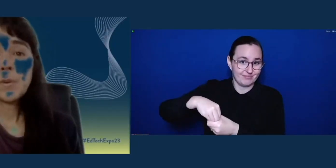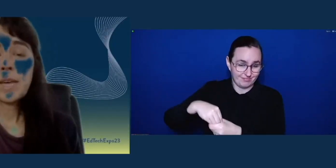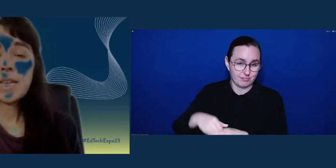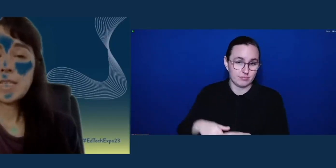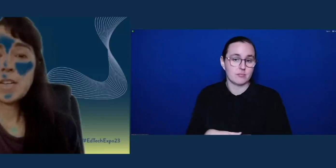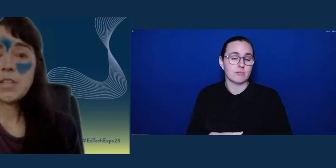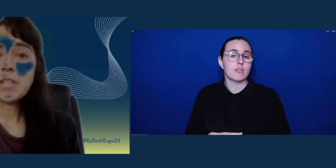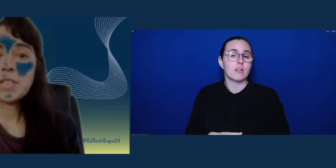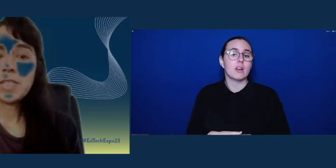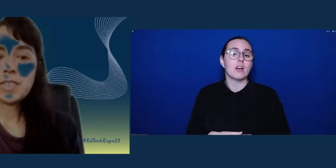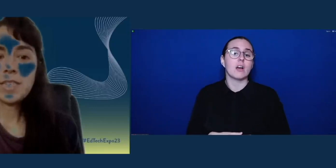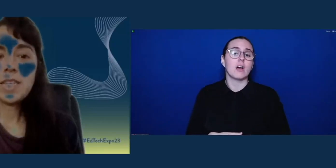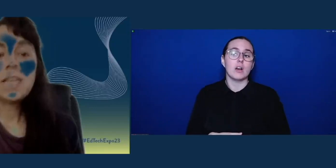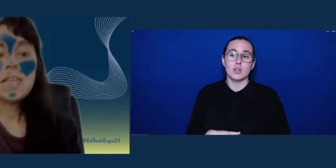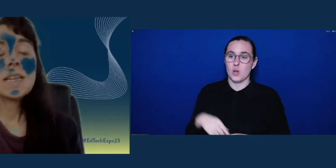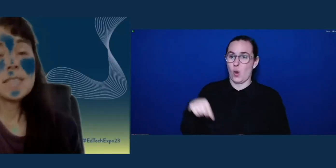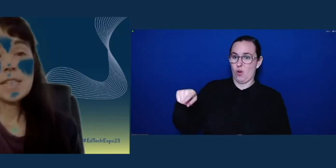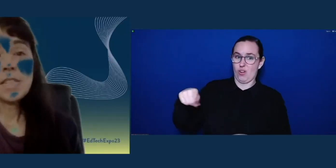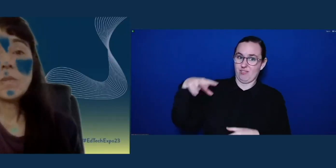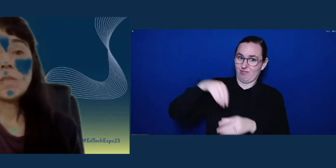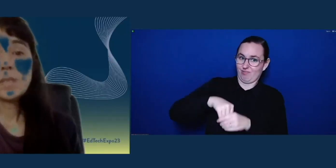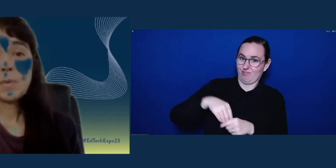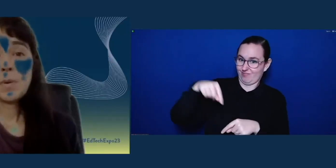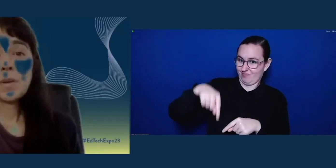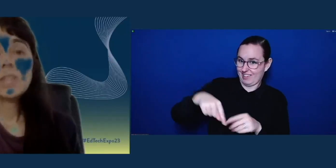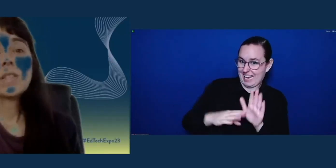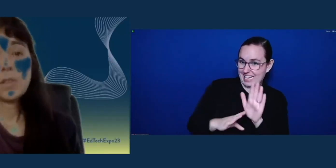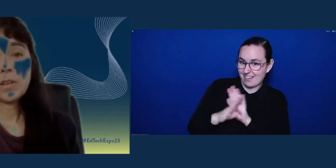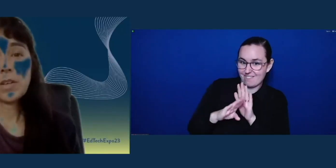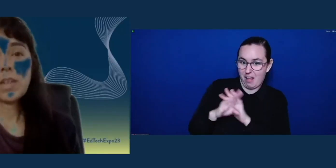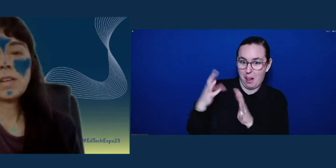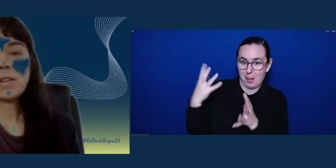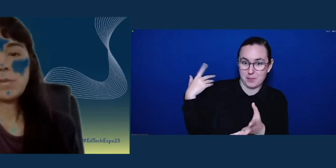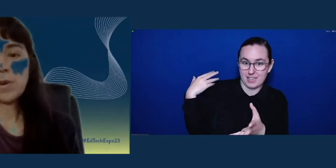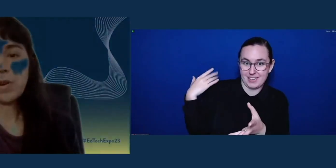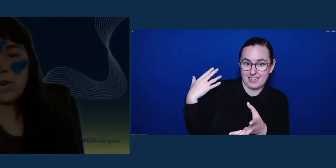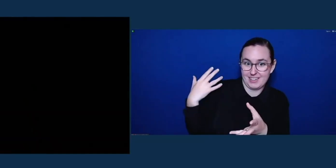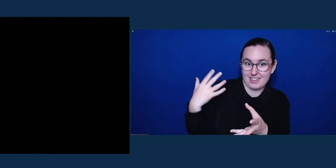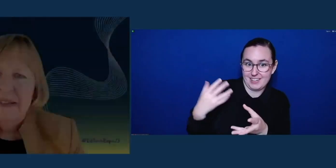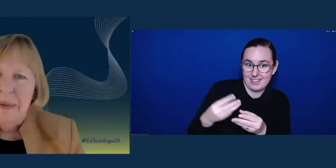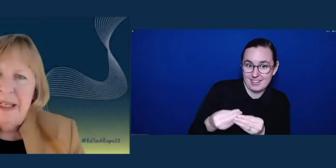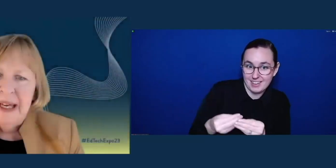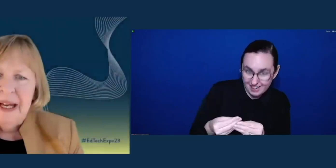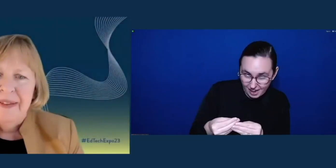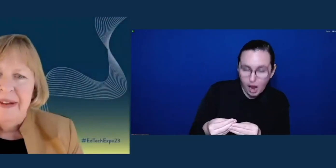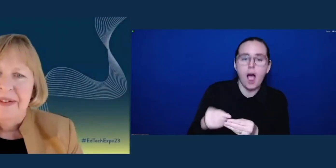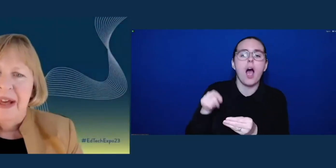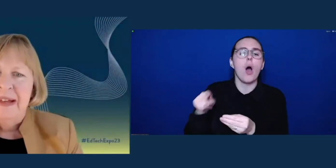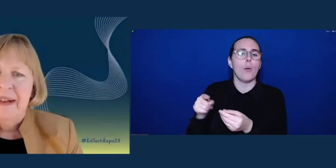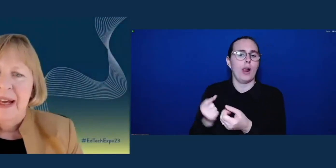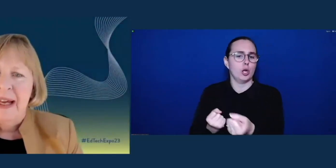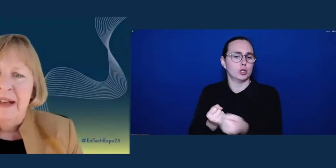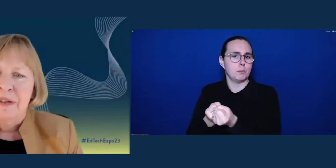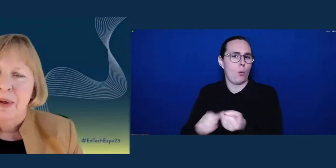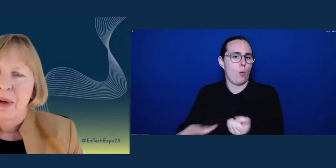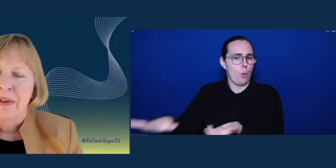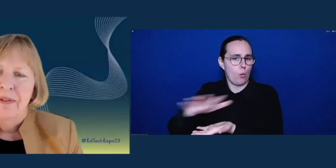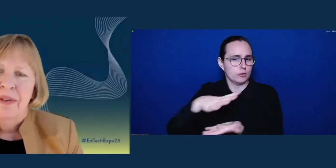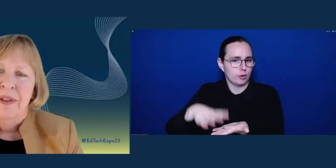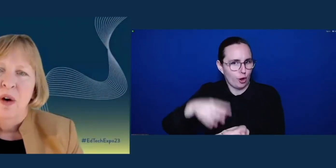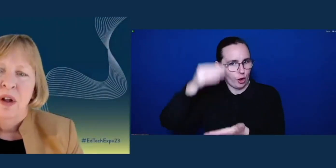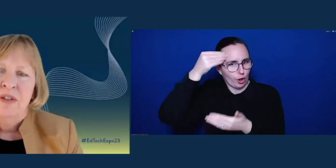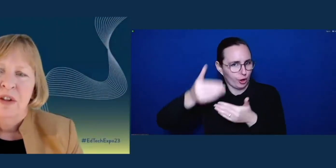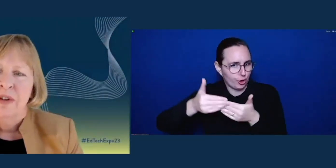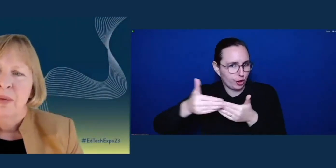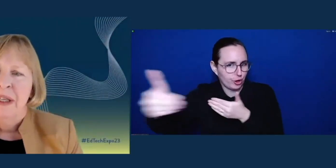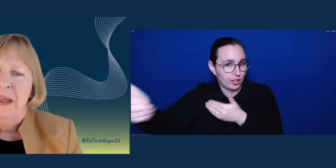through ACR GCD continue to support learning for all. Pleased to be at this EdTech Expo event for the